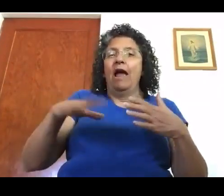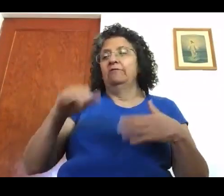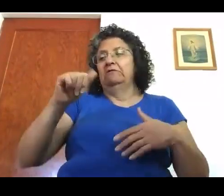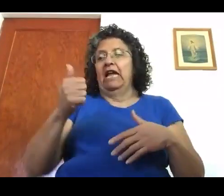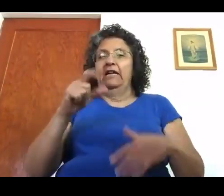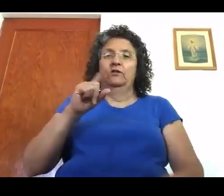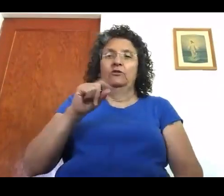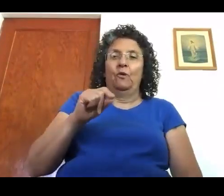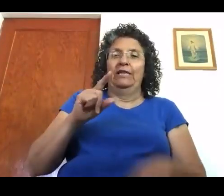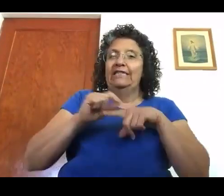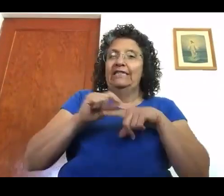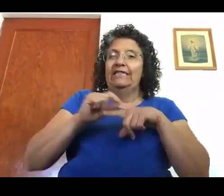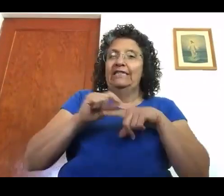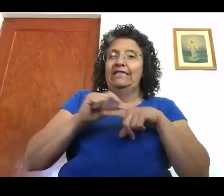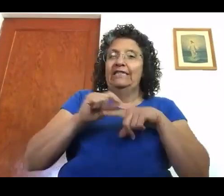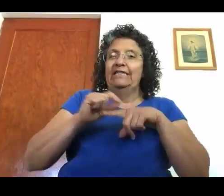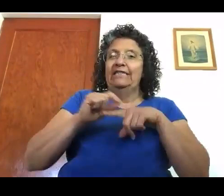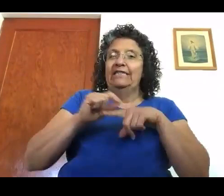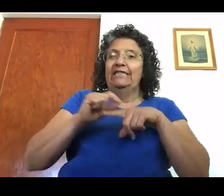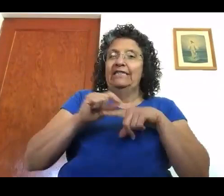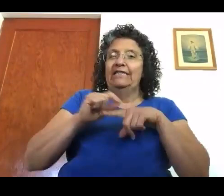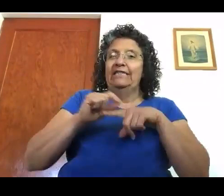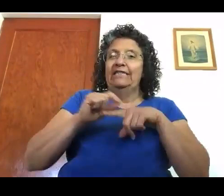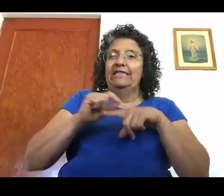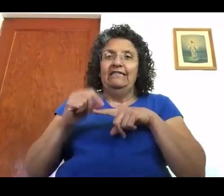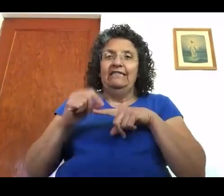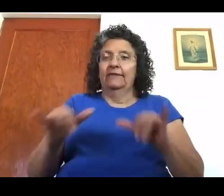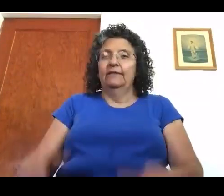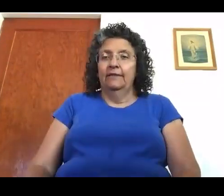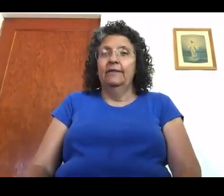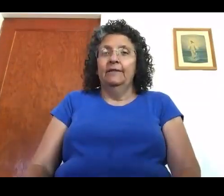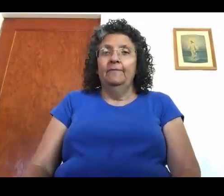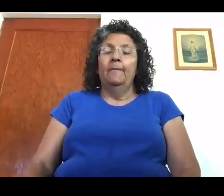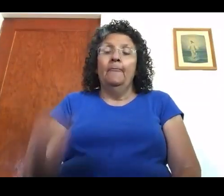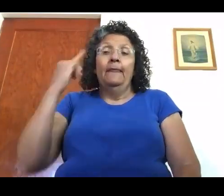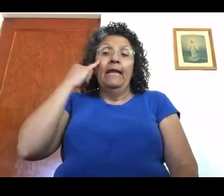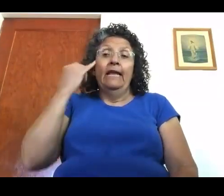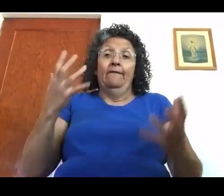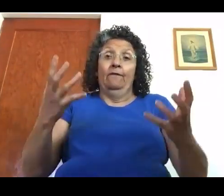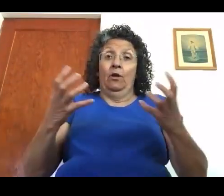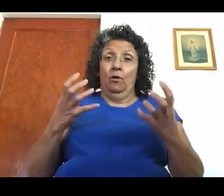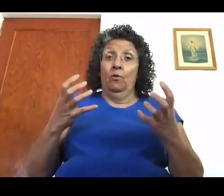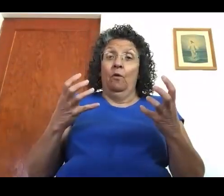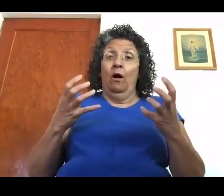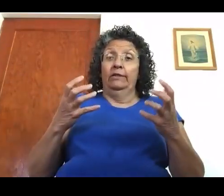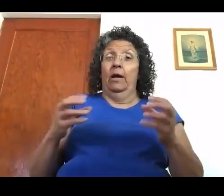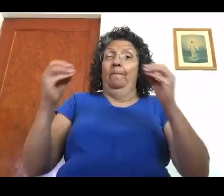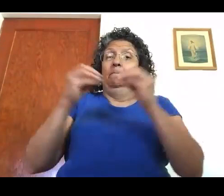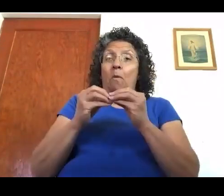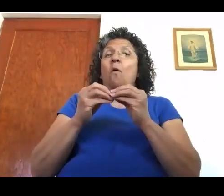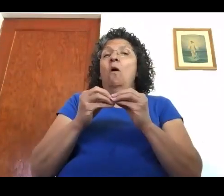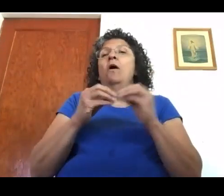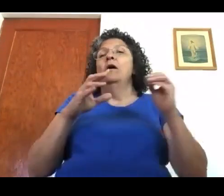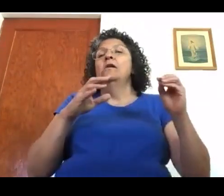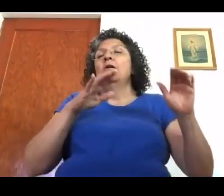in size. If you want a longer activity and just a nice calm thing to do, you could sort them all out. It